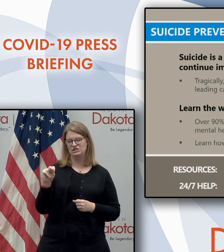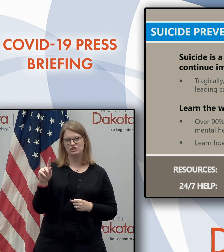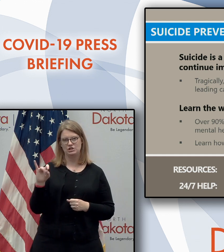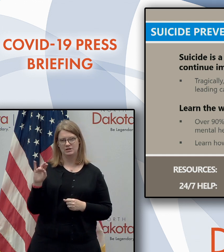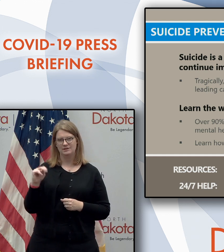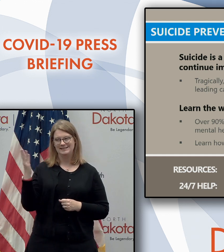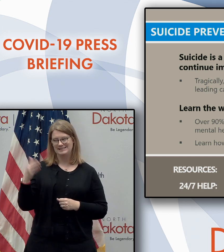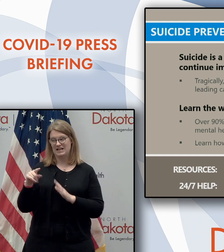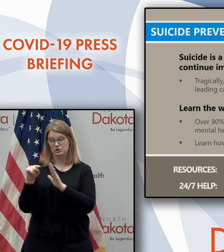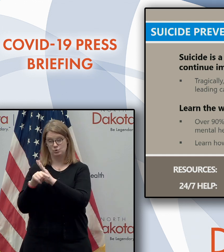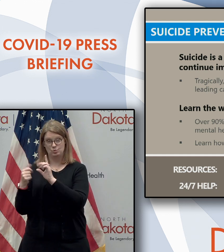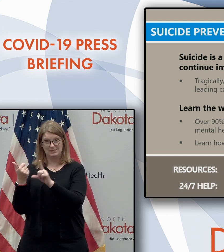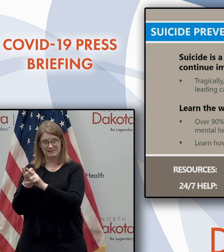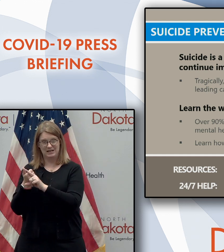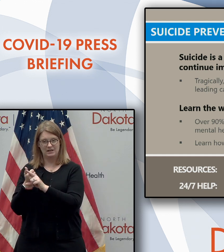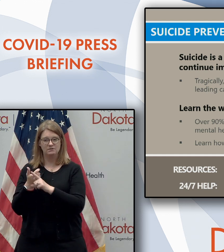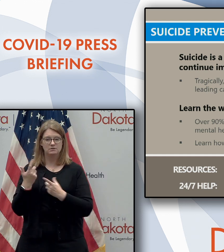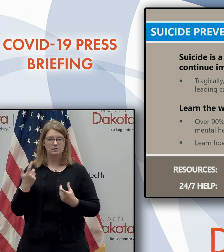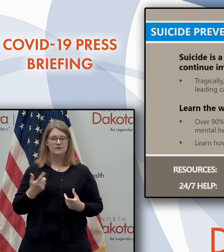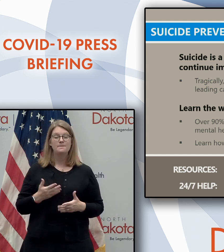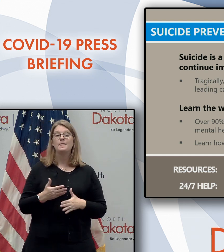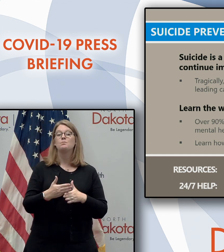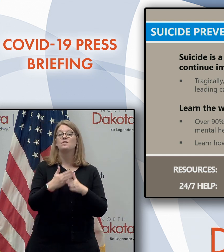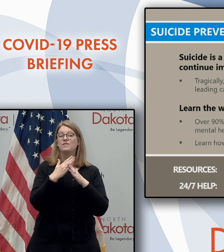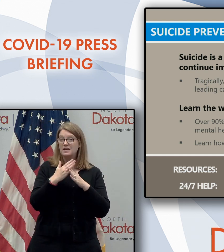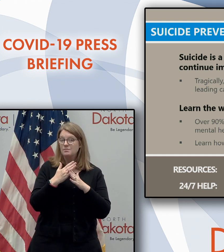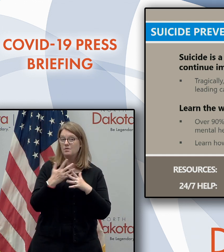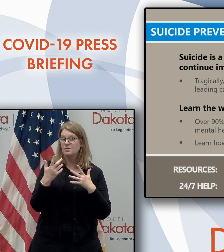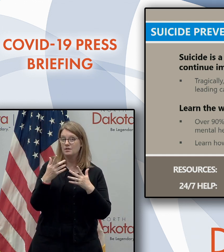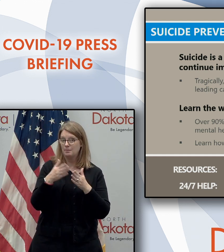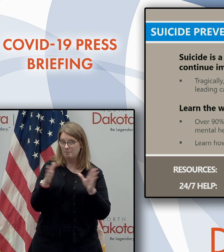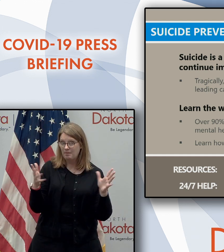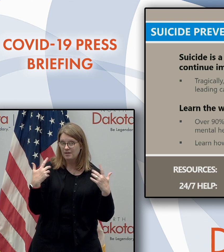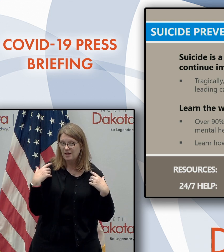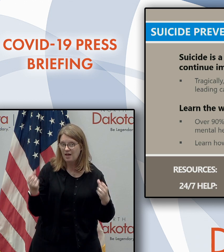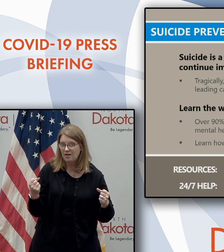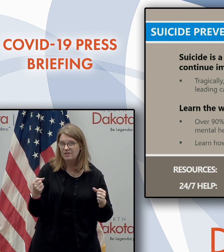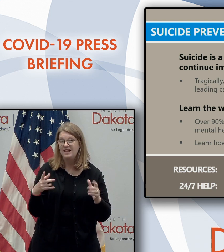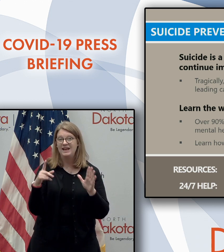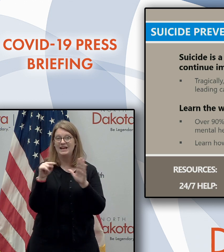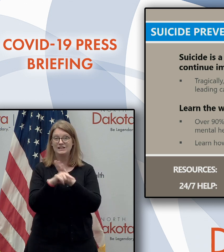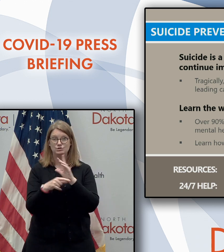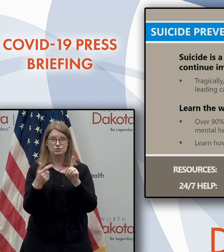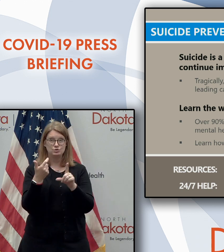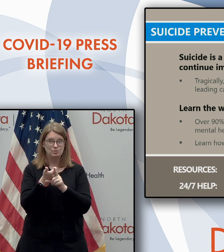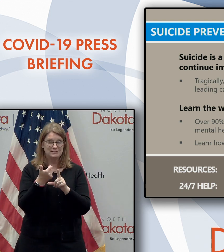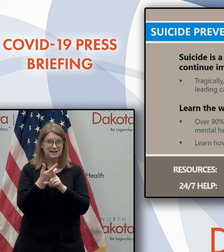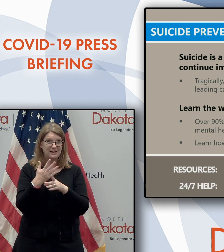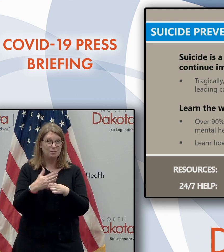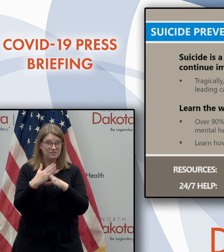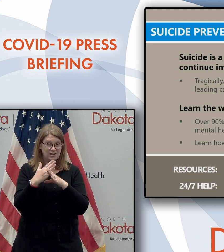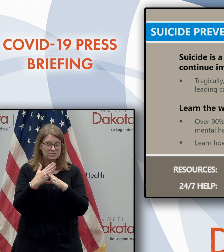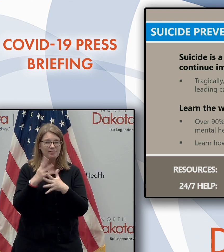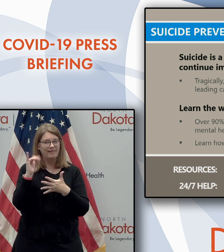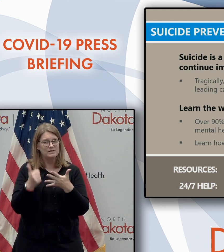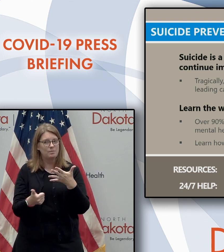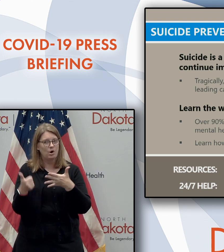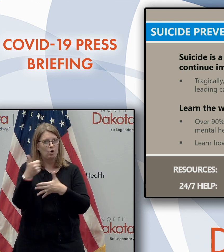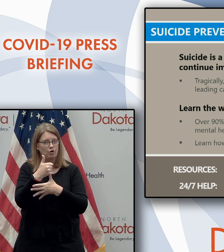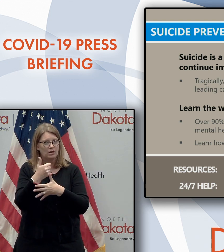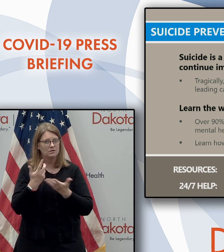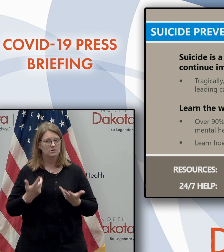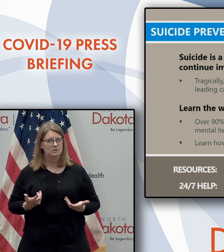to learn more. And it's a preventable public health problem, and suicide prevention is a priority. And again, together we